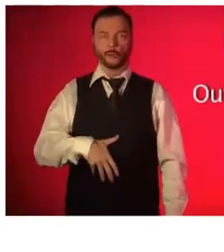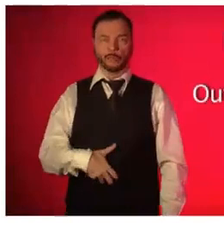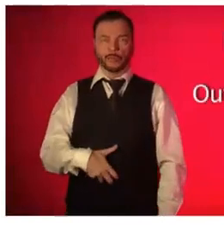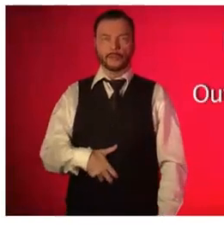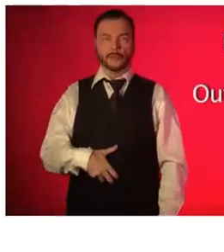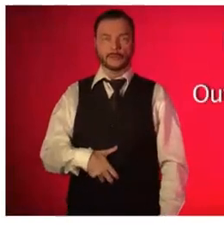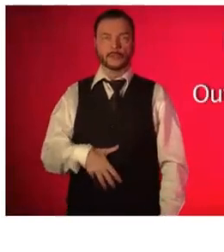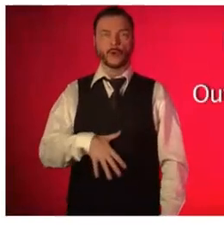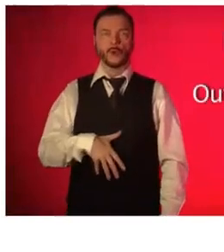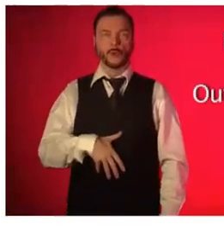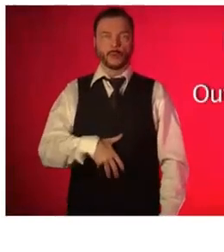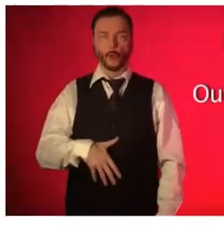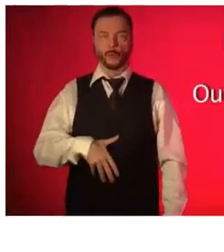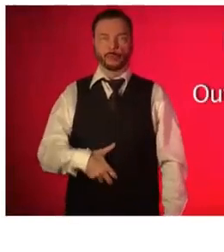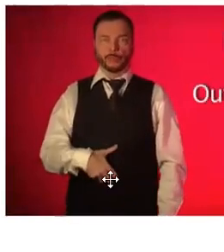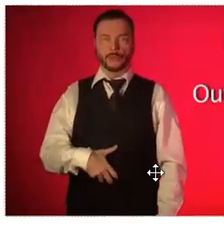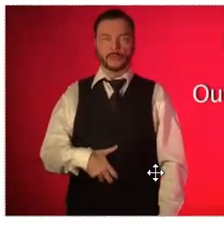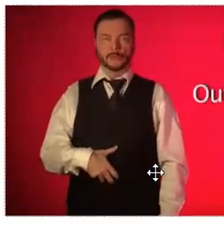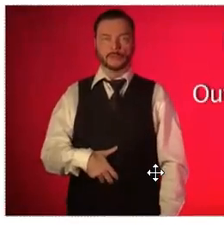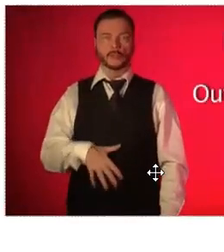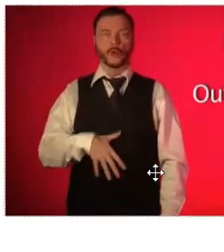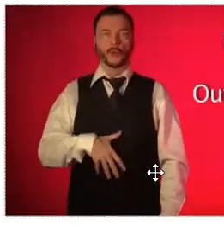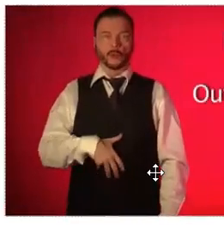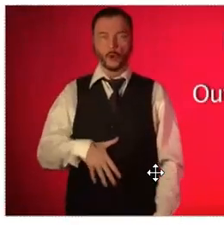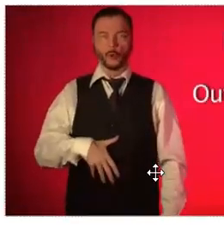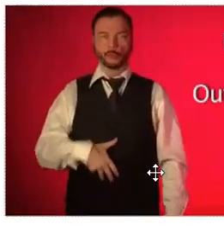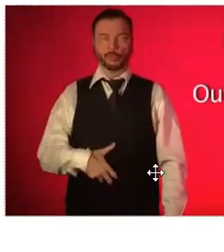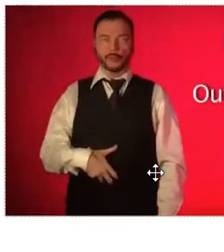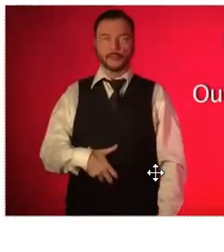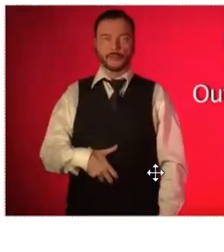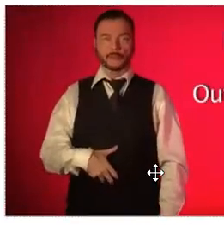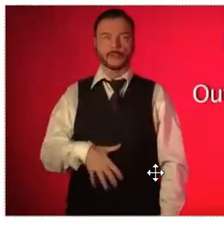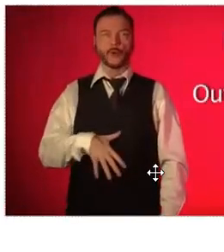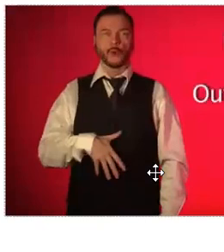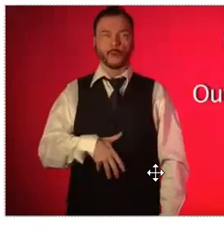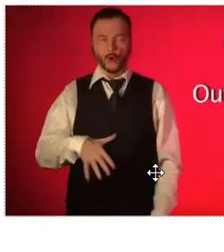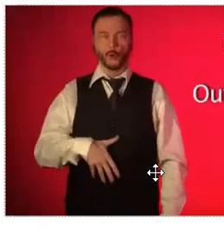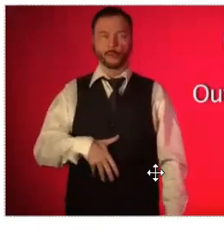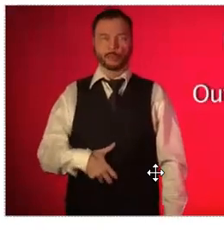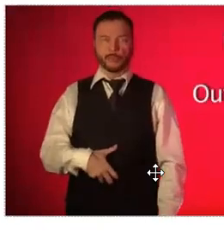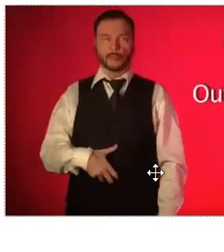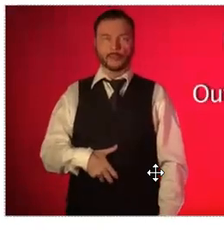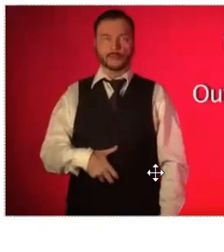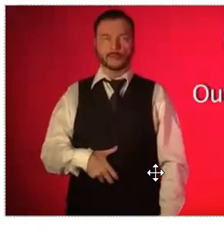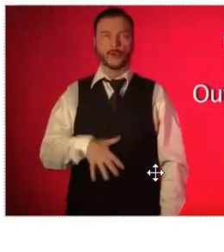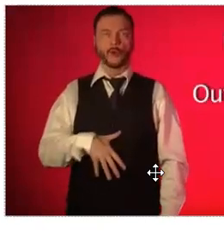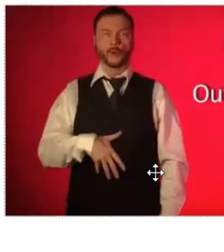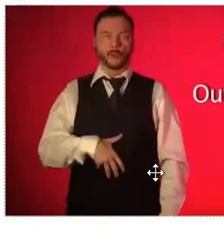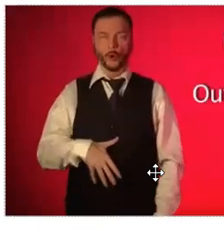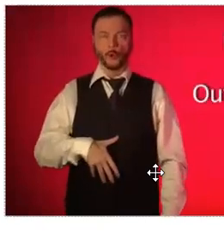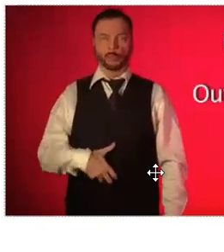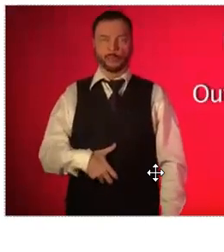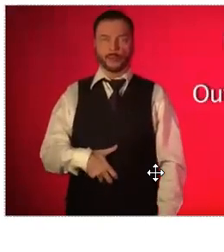He's growing his gut. Yeah. Out of shape, or, and you have a little